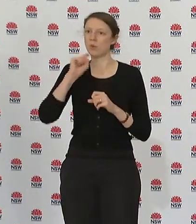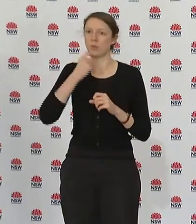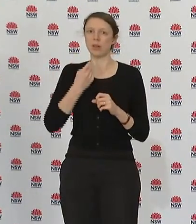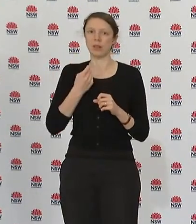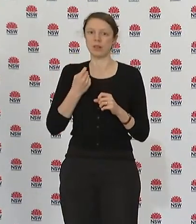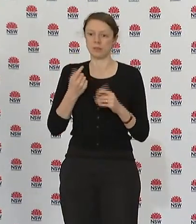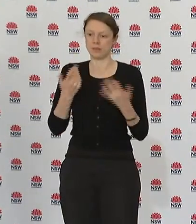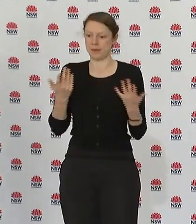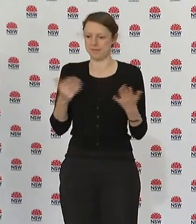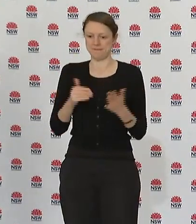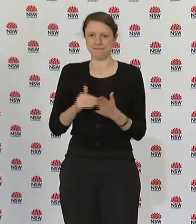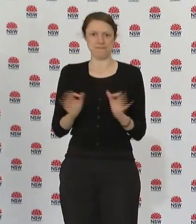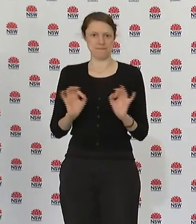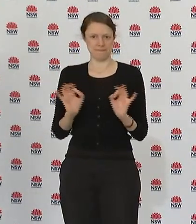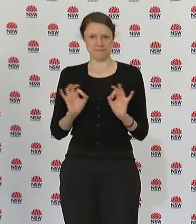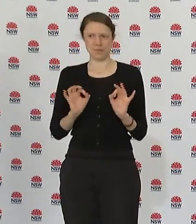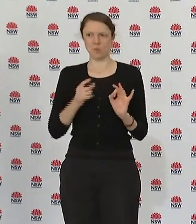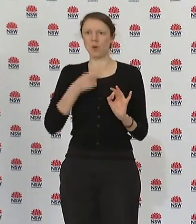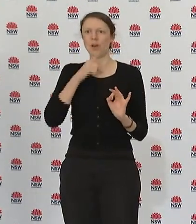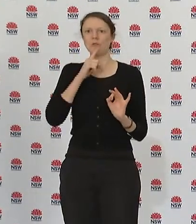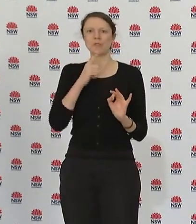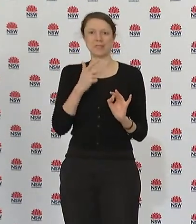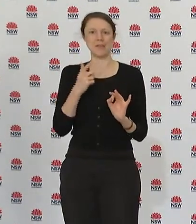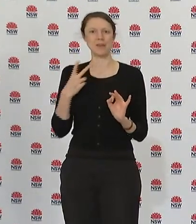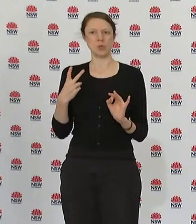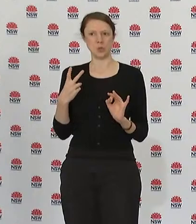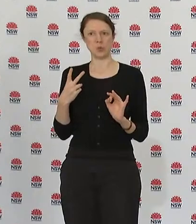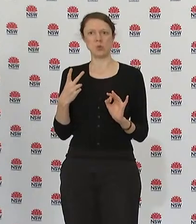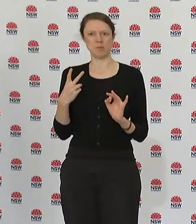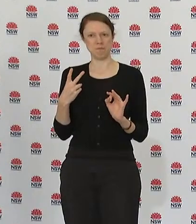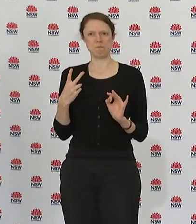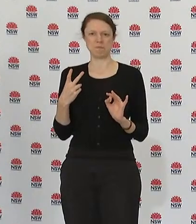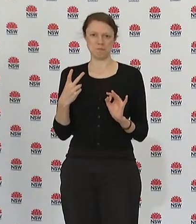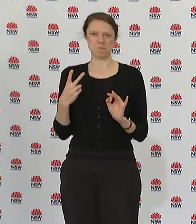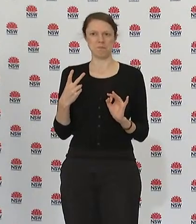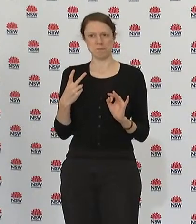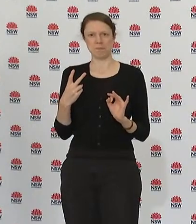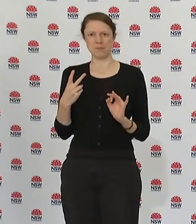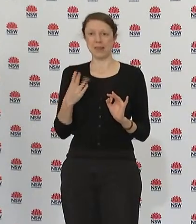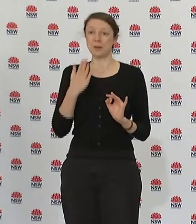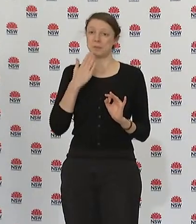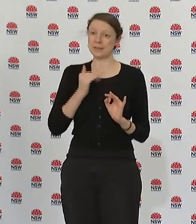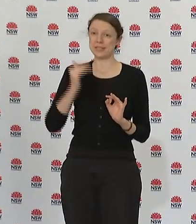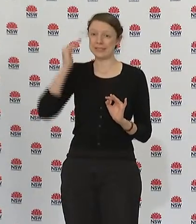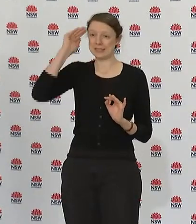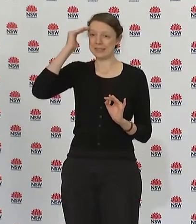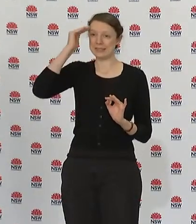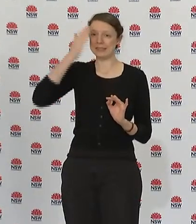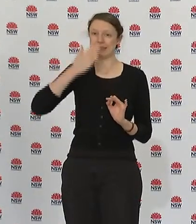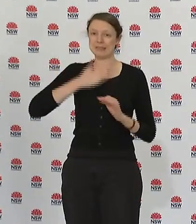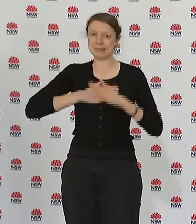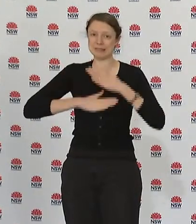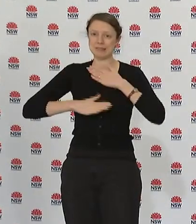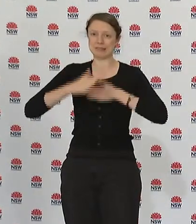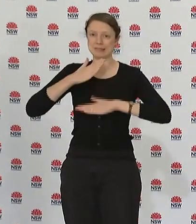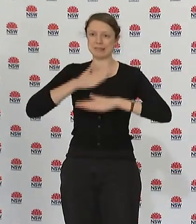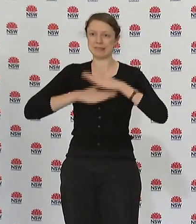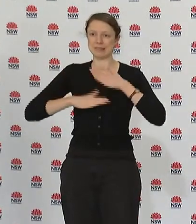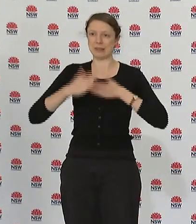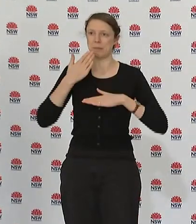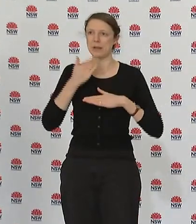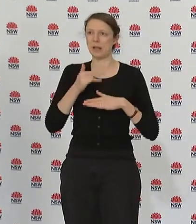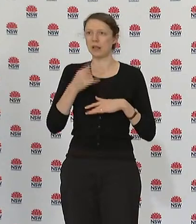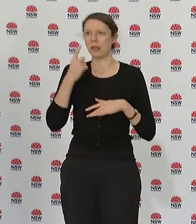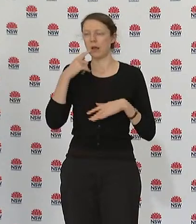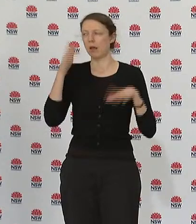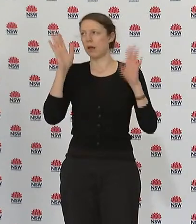around the world. And I just urge everybody to stay vigilant. Please stay the course. Please don't think you can let your guard down, because